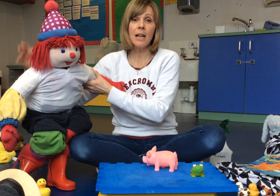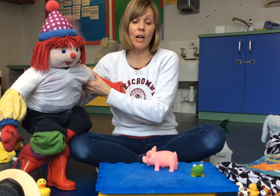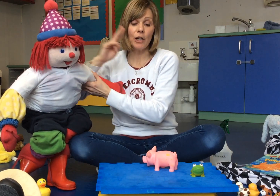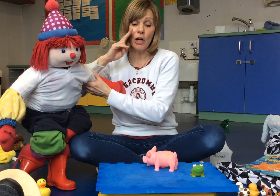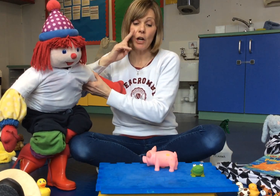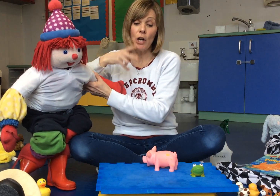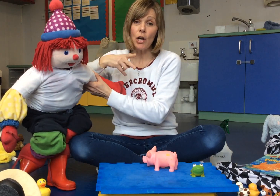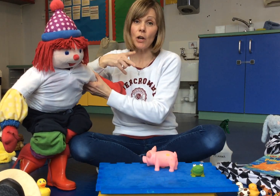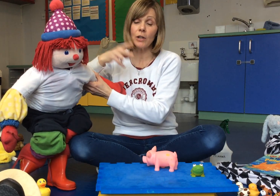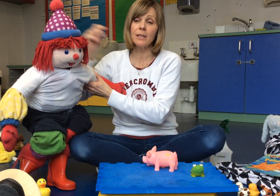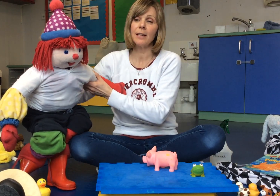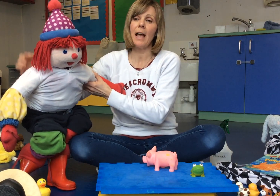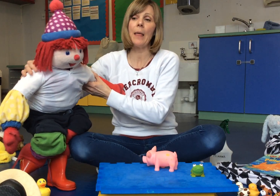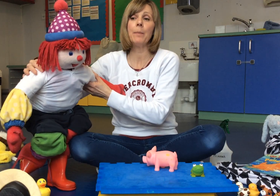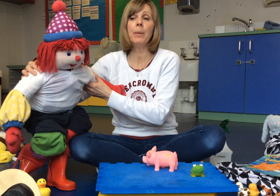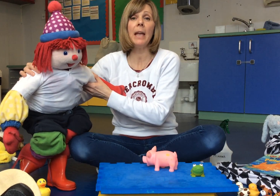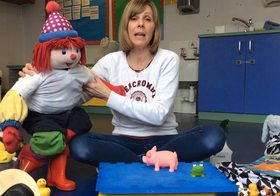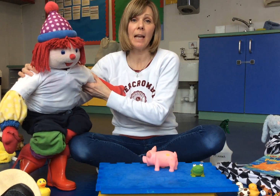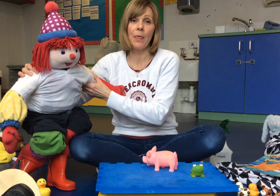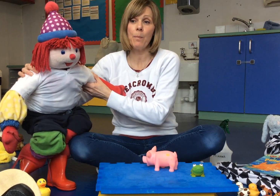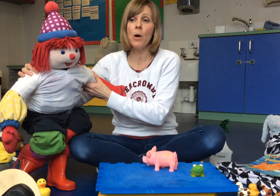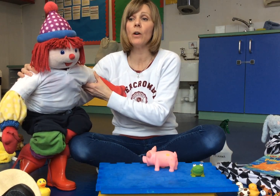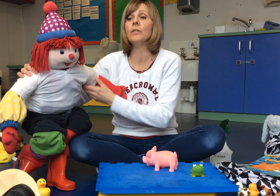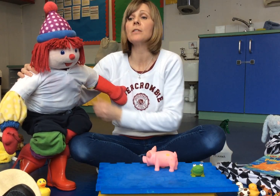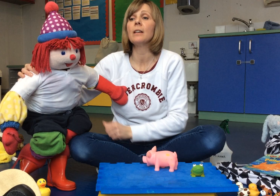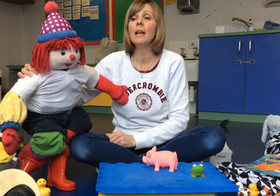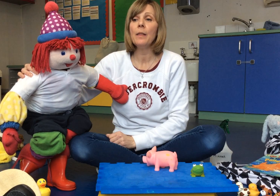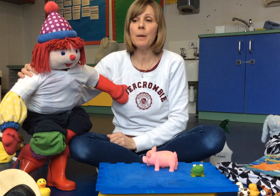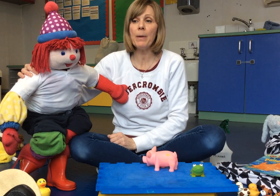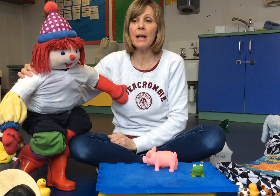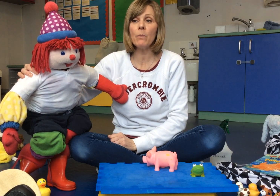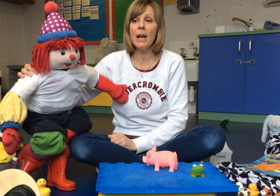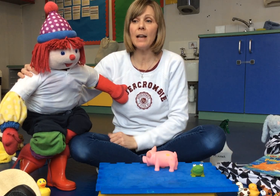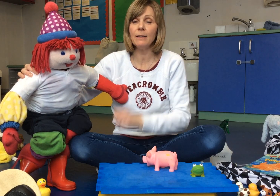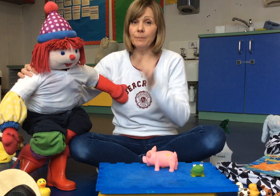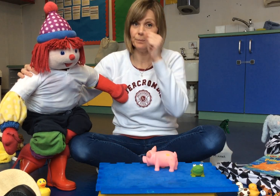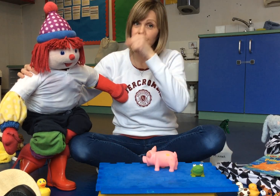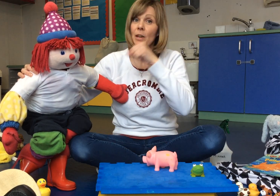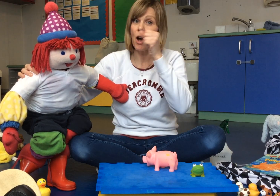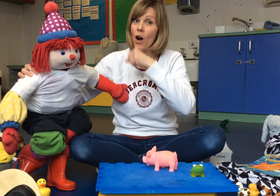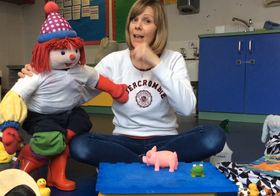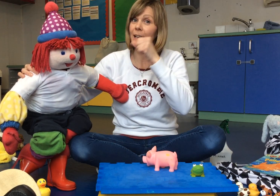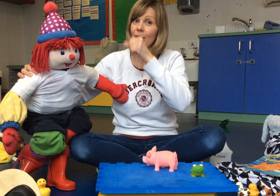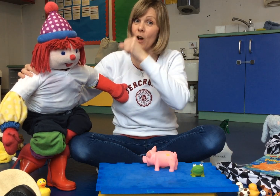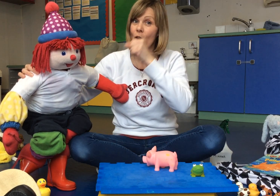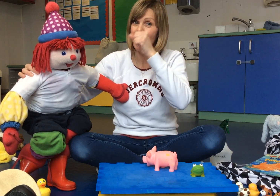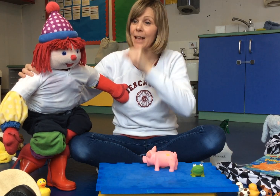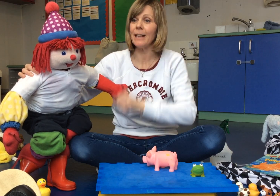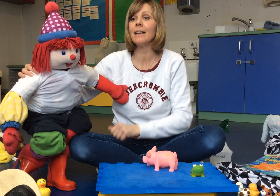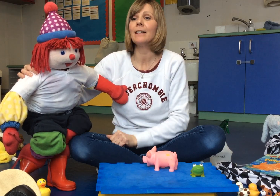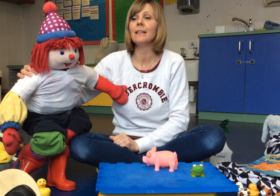Nelligan looked at the pig in the pond. The pig went oink, oink.